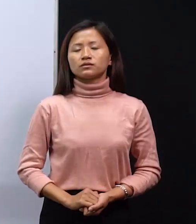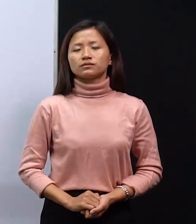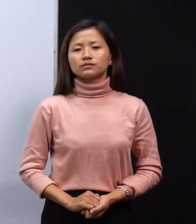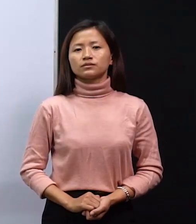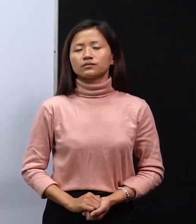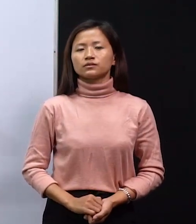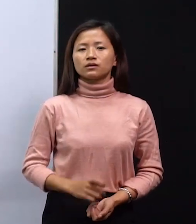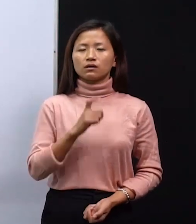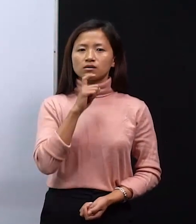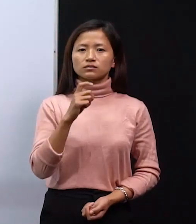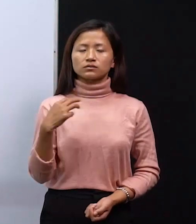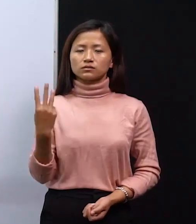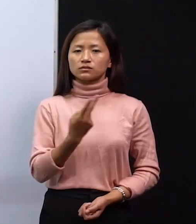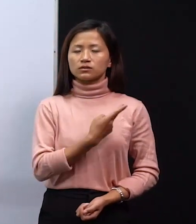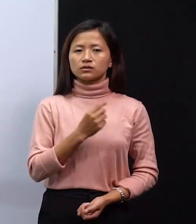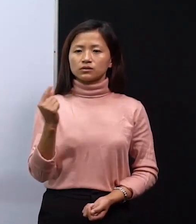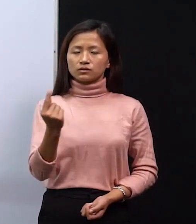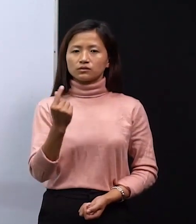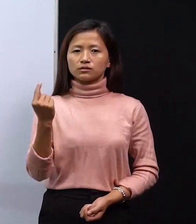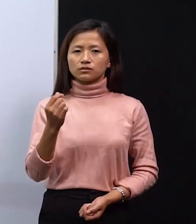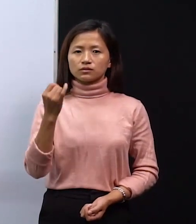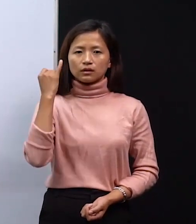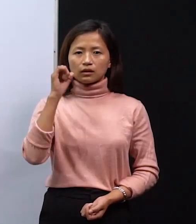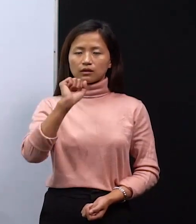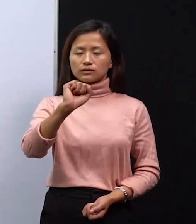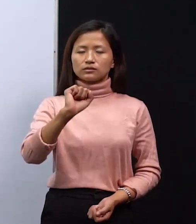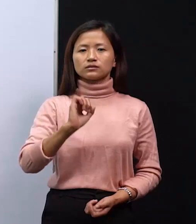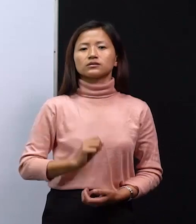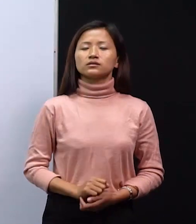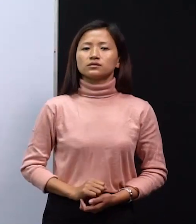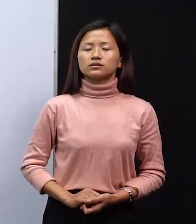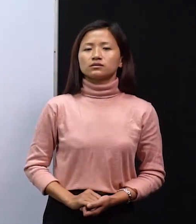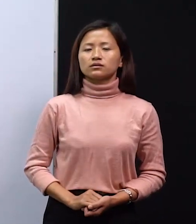they're asking us to use the identity